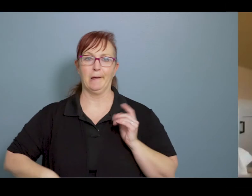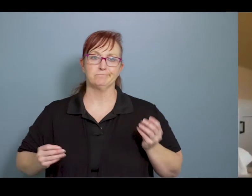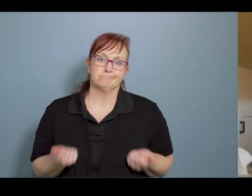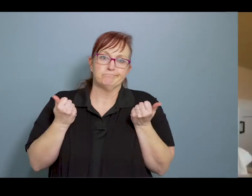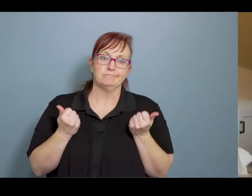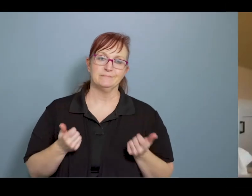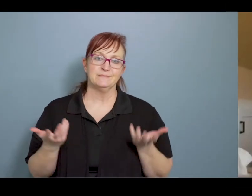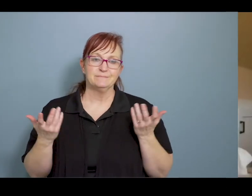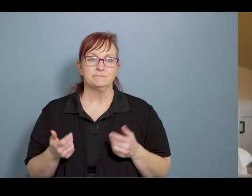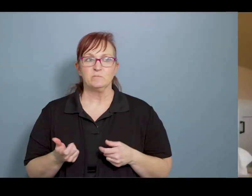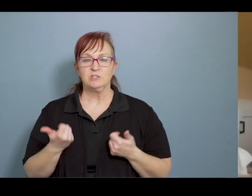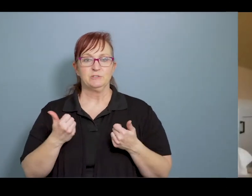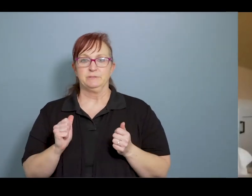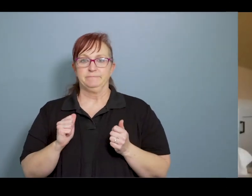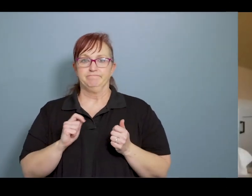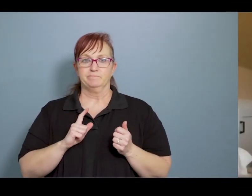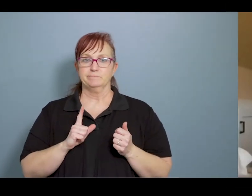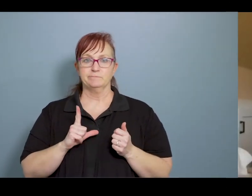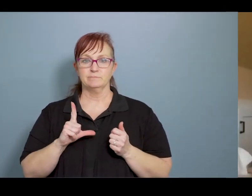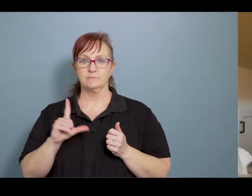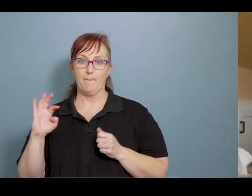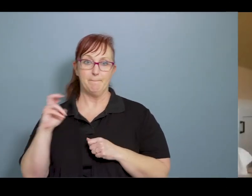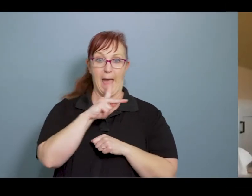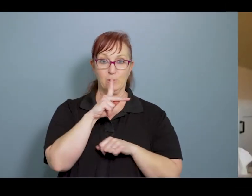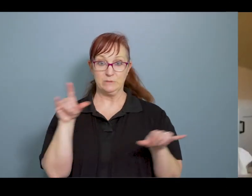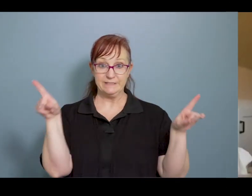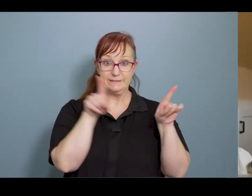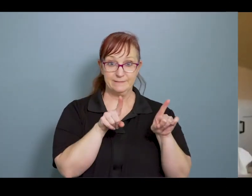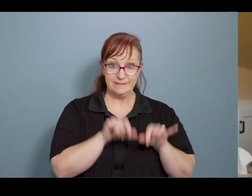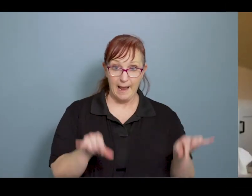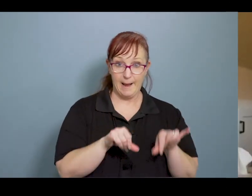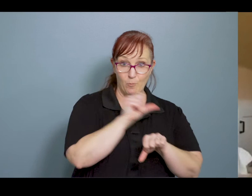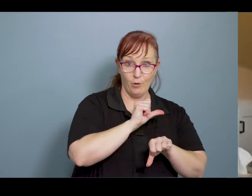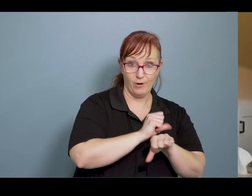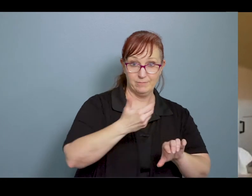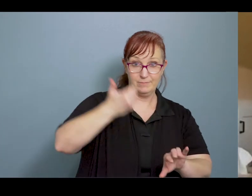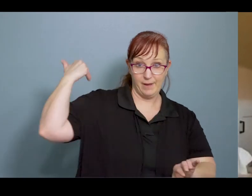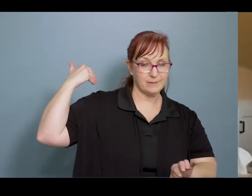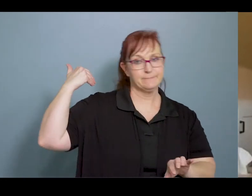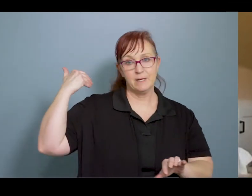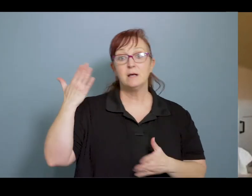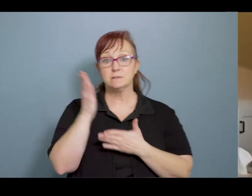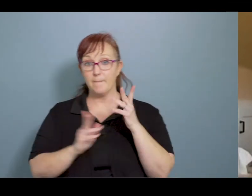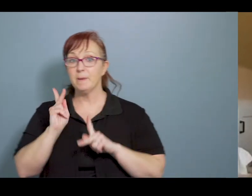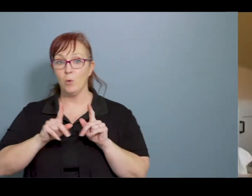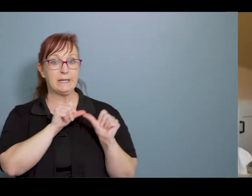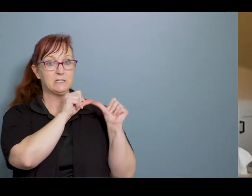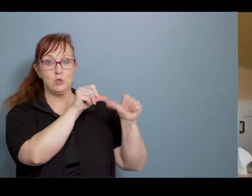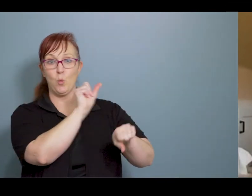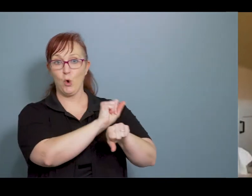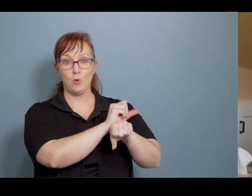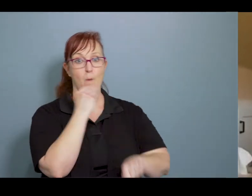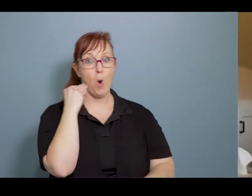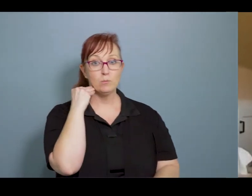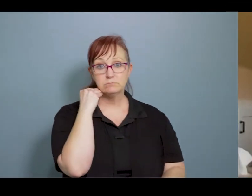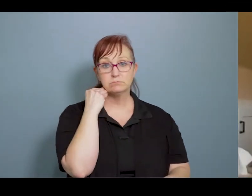And work much the way we had. Now, will some people continue to work remote? Probably. And